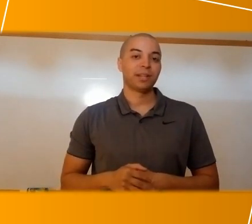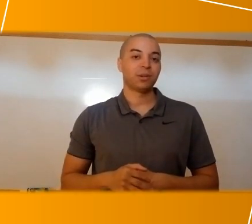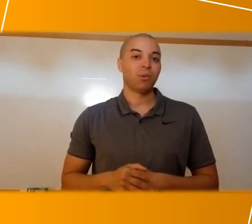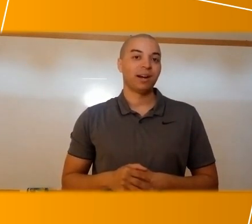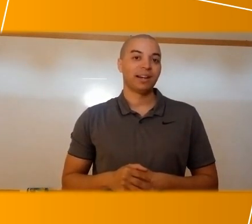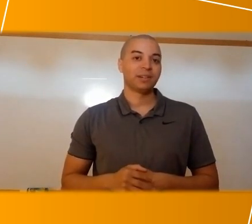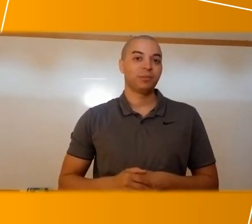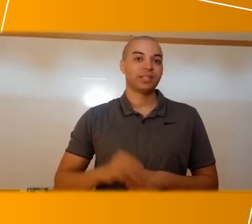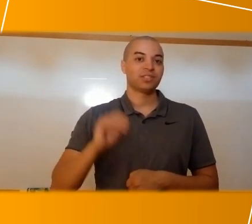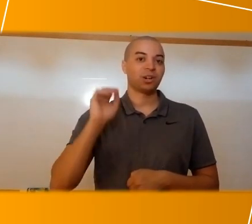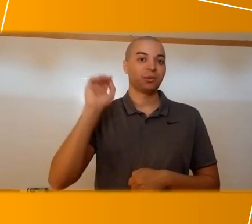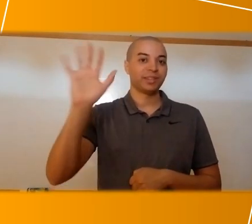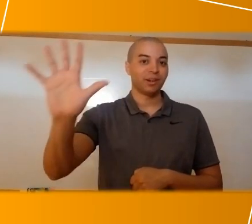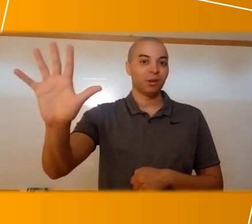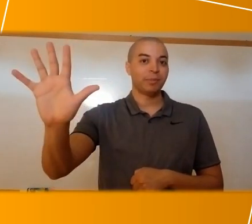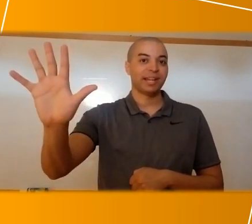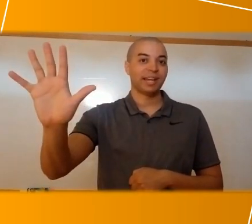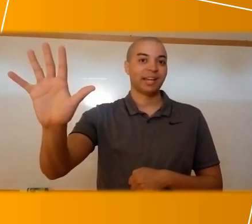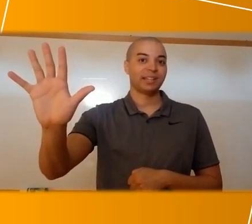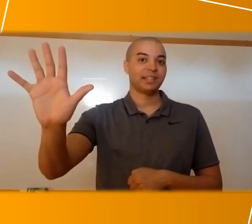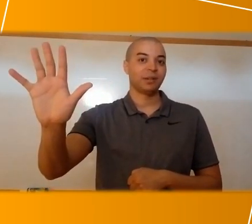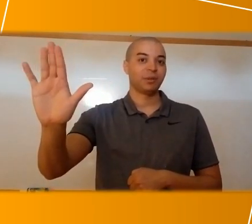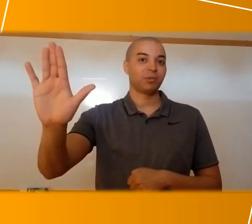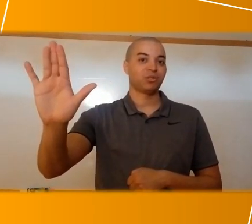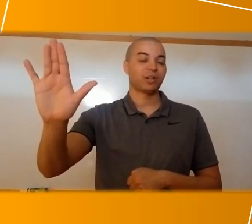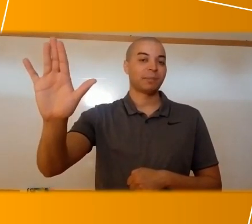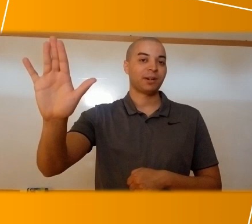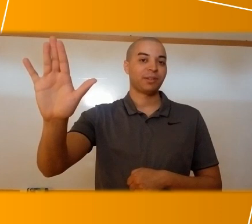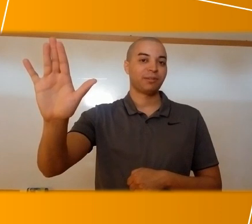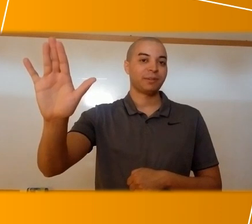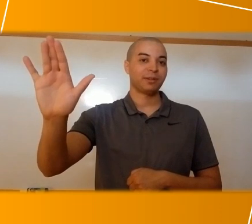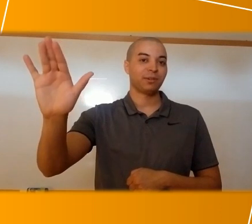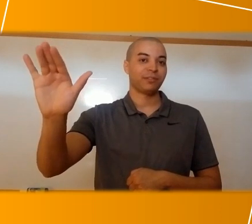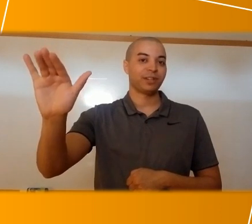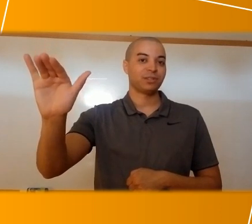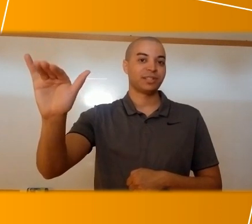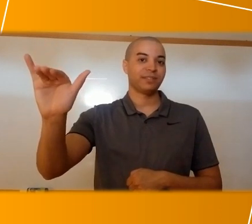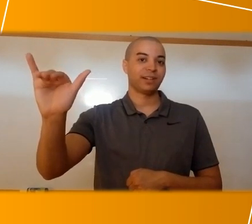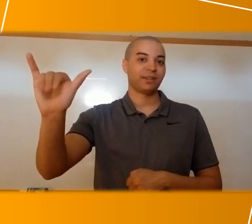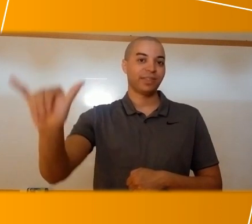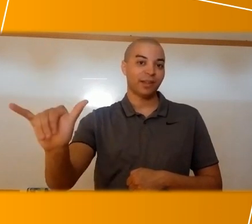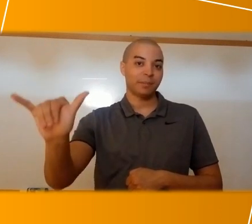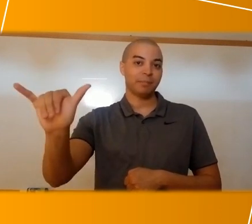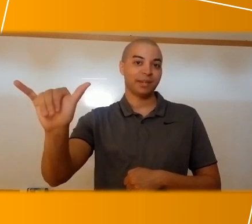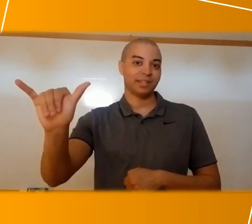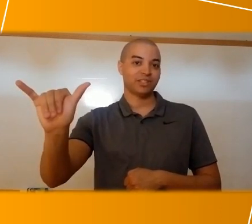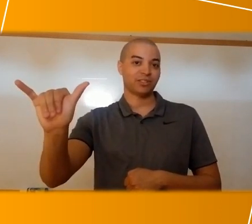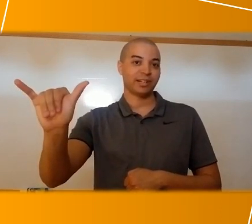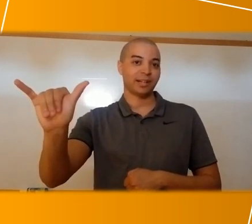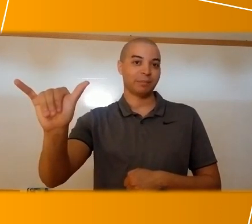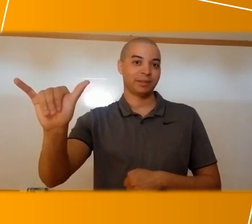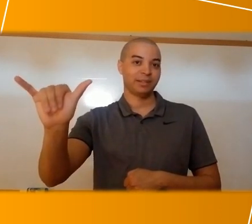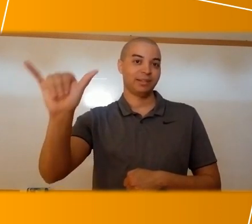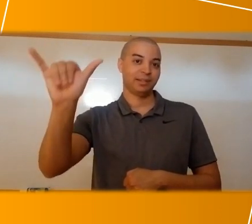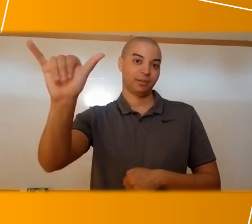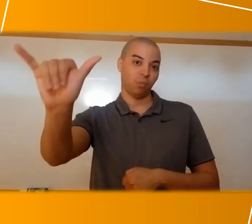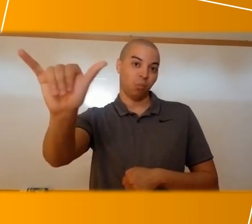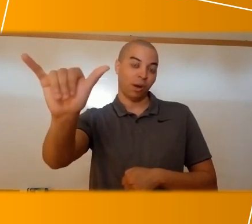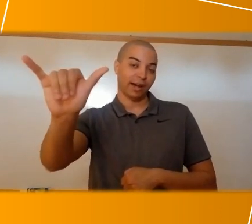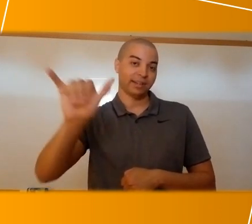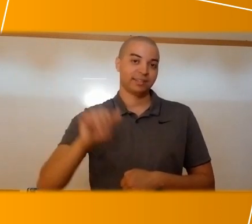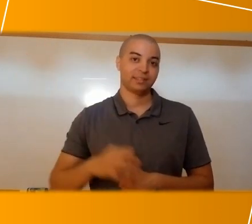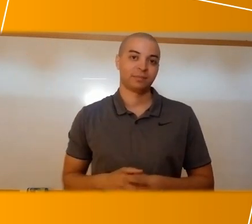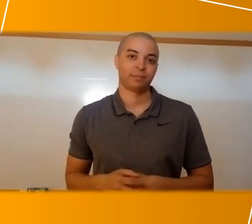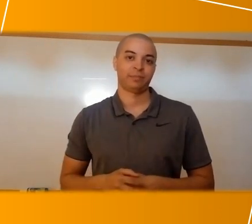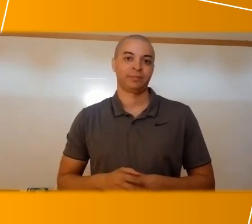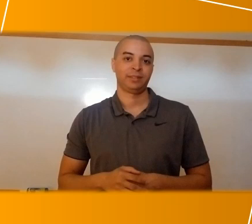form letter Y, we can start with an open hand and we will drop our 3 middle fingers, leaving our thumb and pinky straight up.